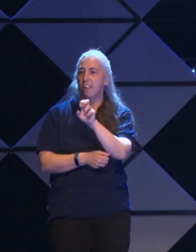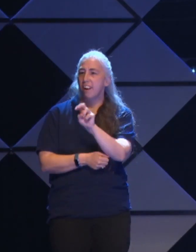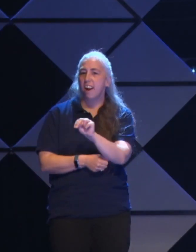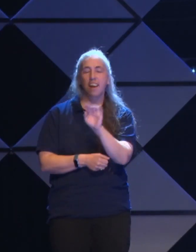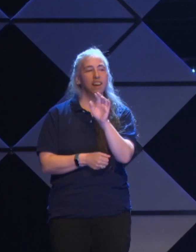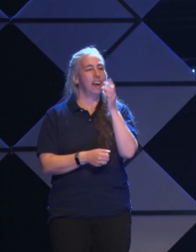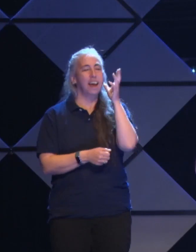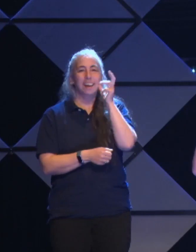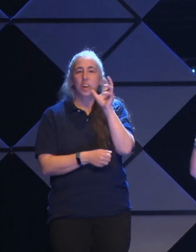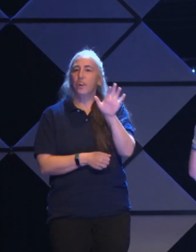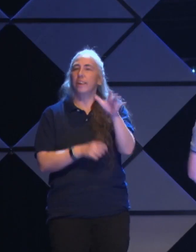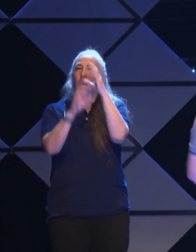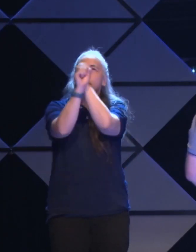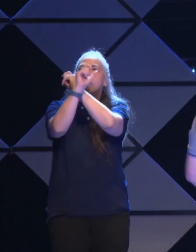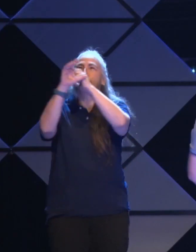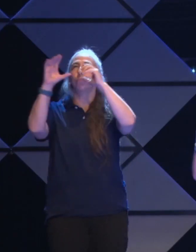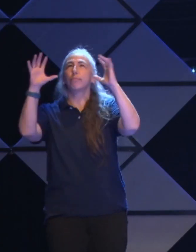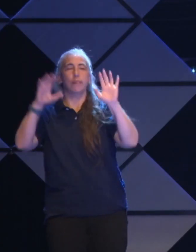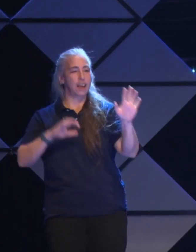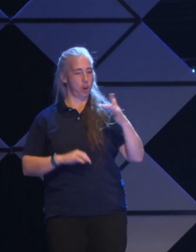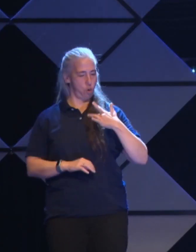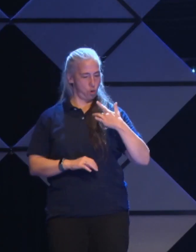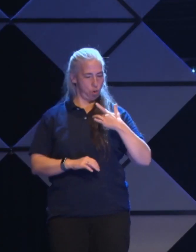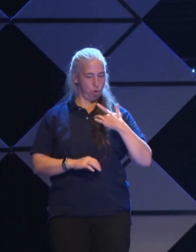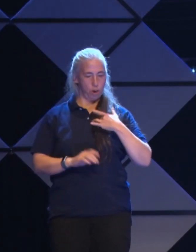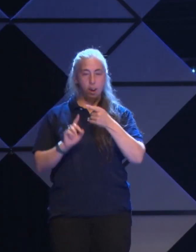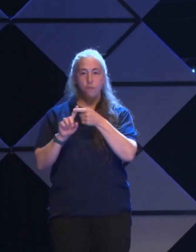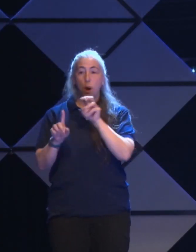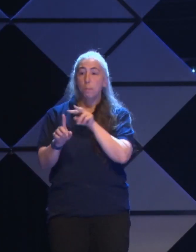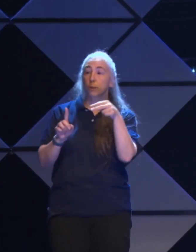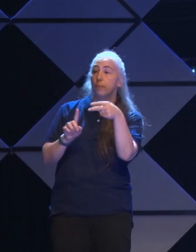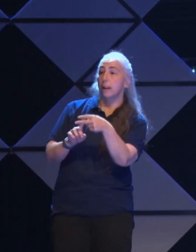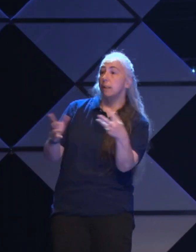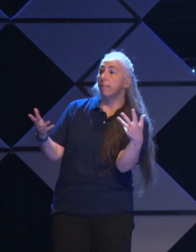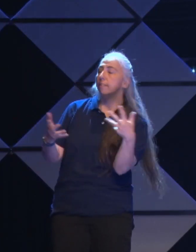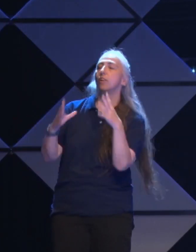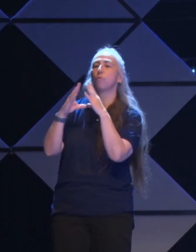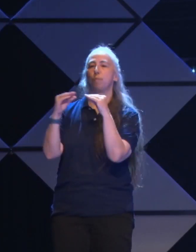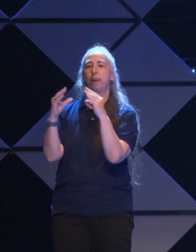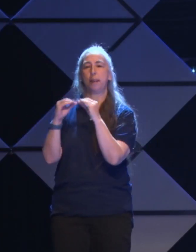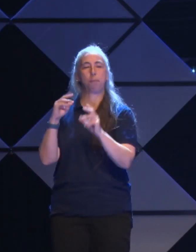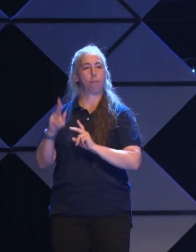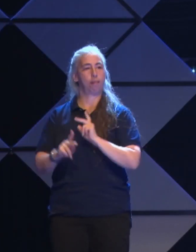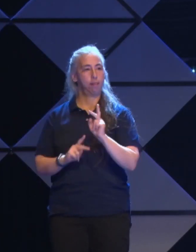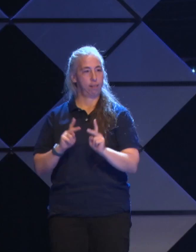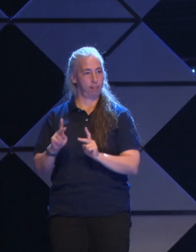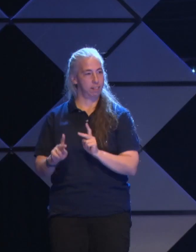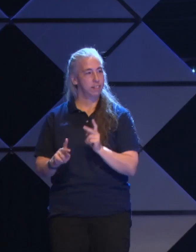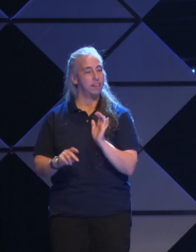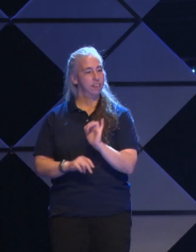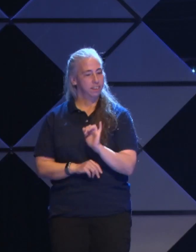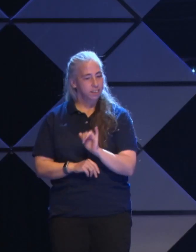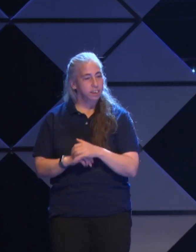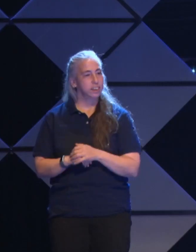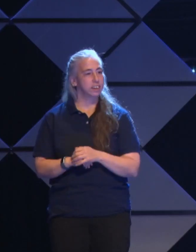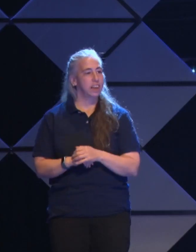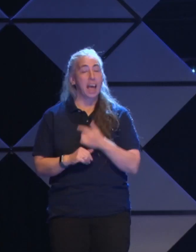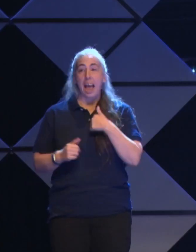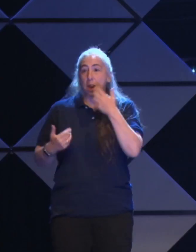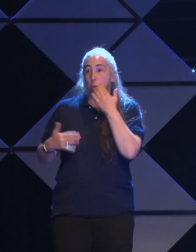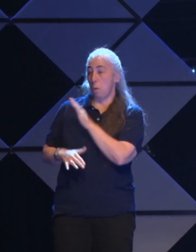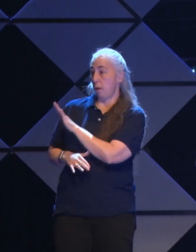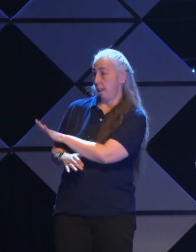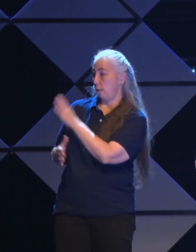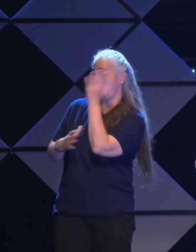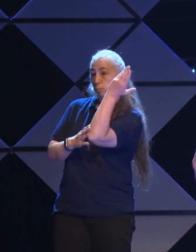understanding of what life is like from a Romanian perspective. And I'm not sure all what he's going to share, so I'm not going to talk